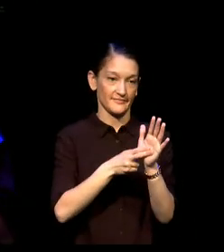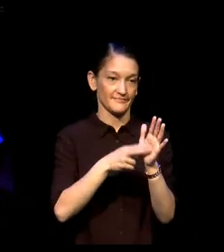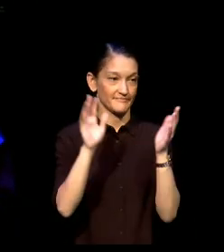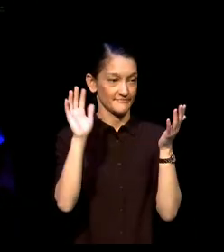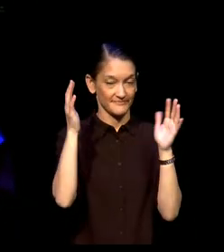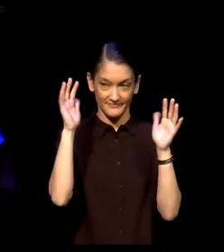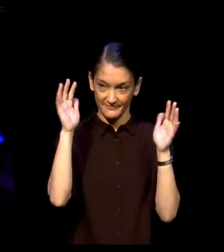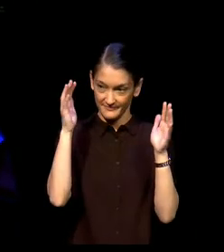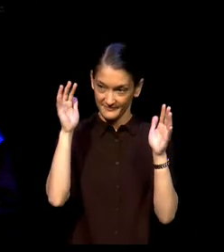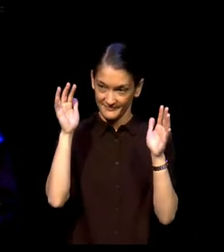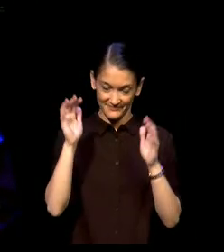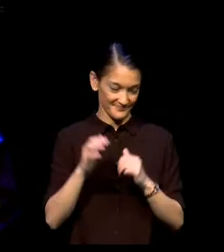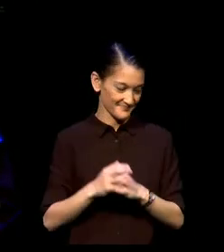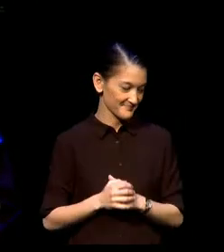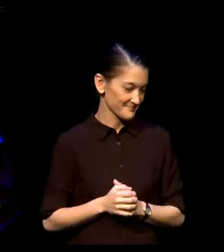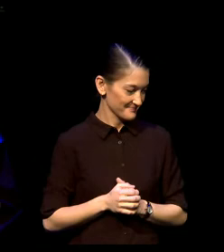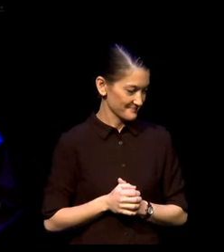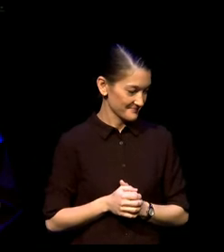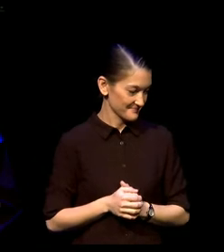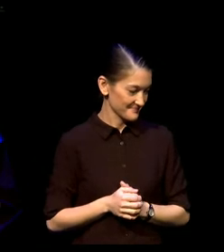Please join me in congratulating them.